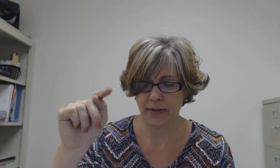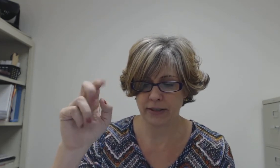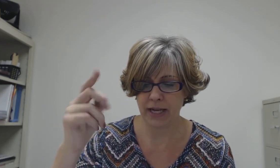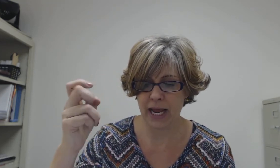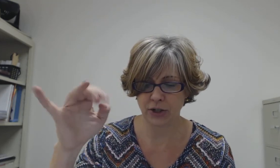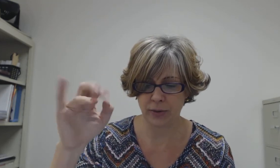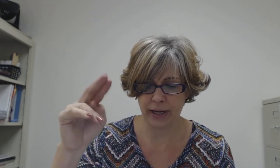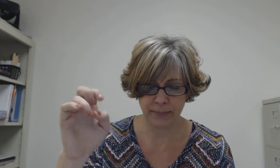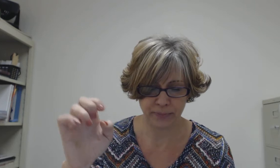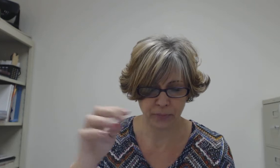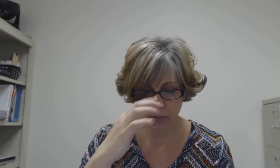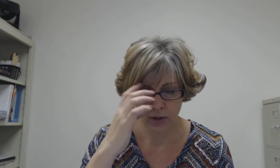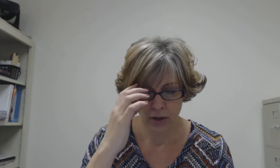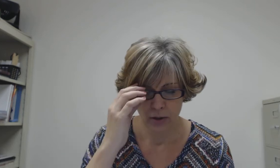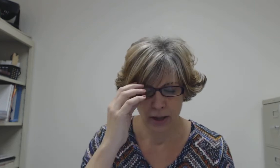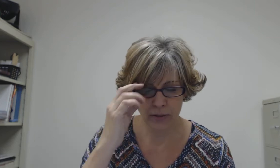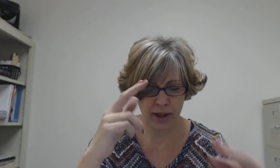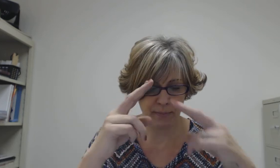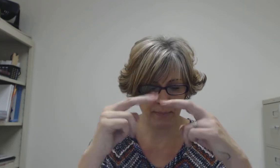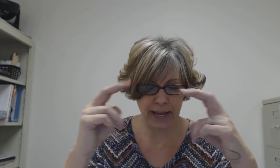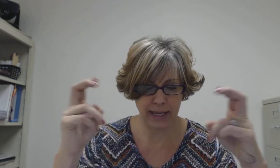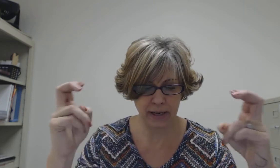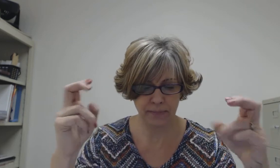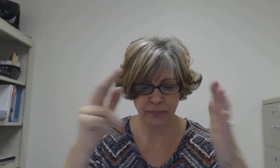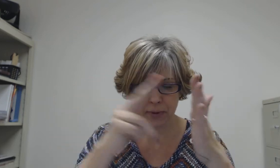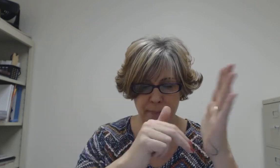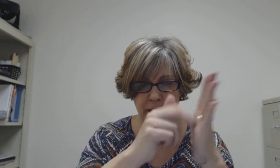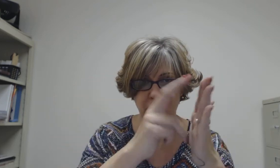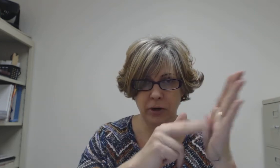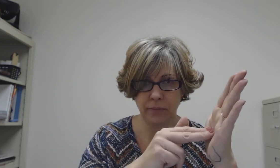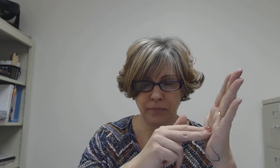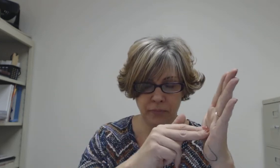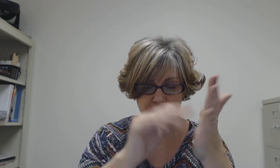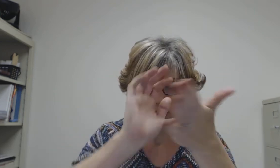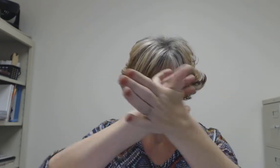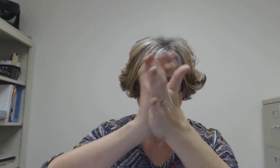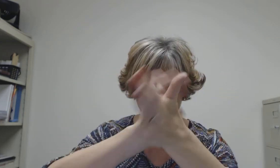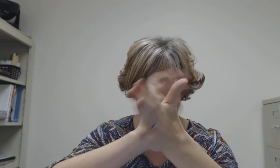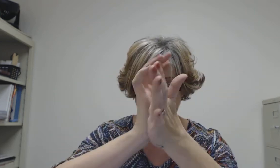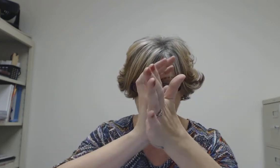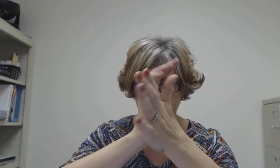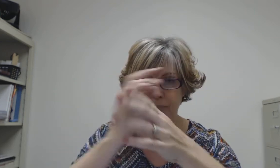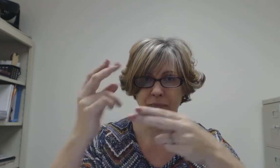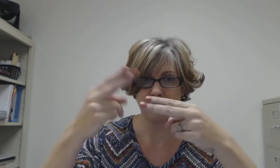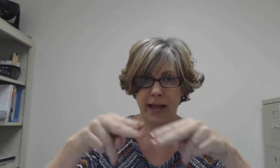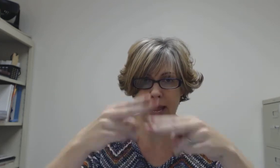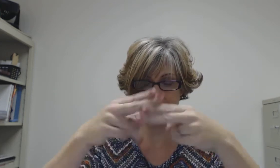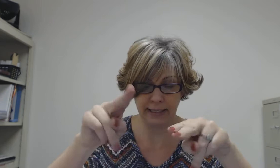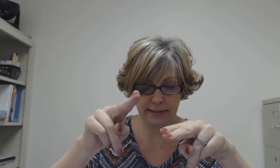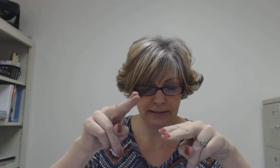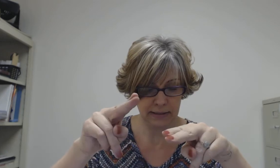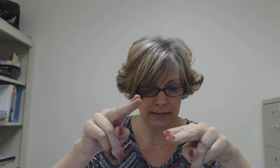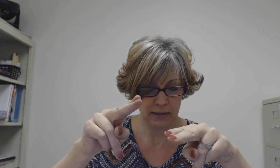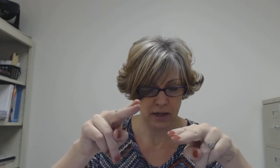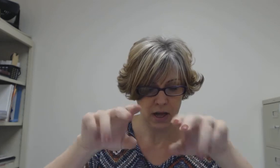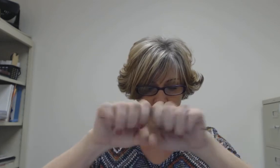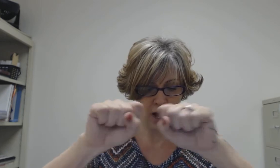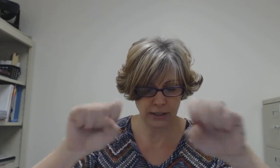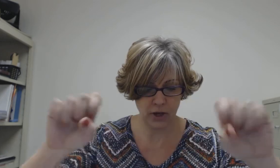then tangerine. And then we have bacon, butter, cheese, eggs, hot